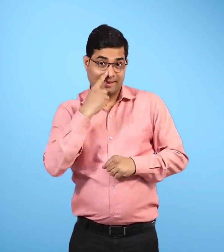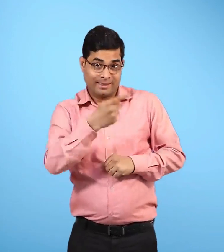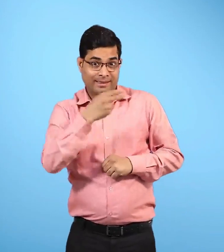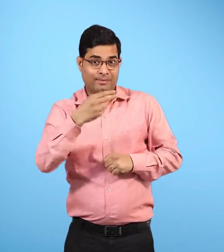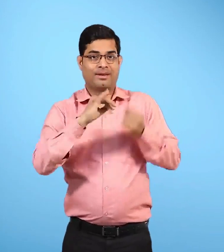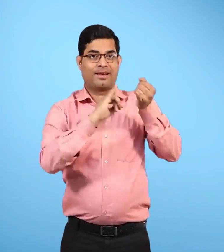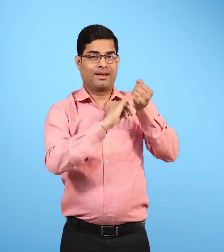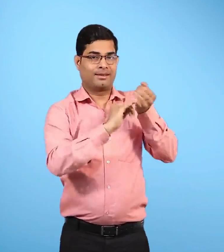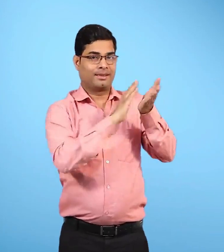Sheila.